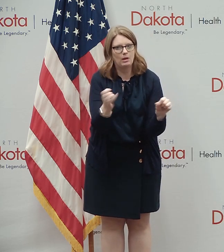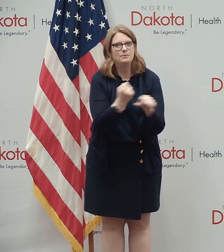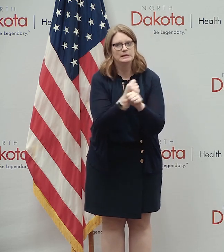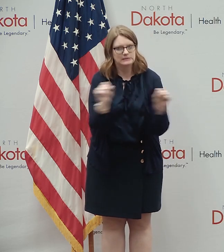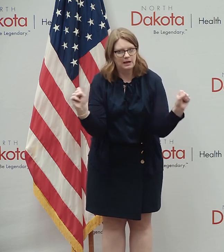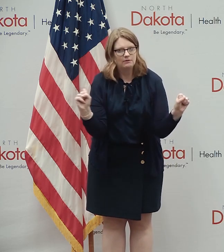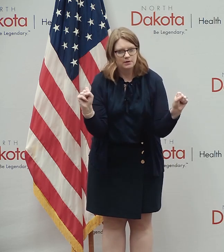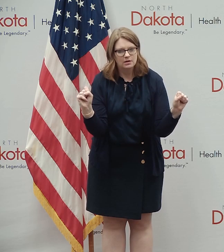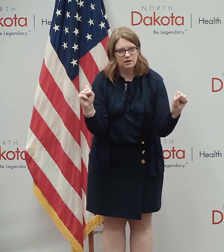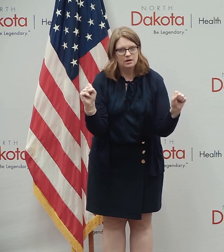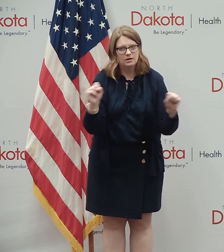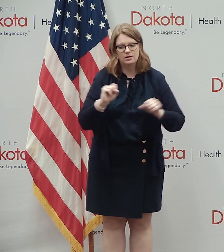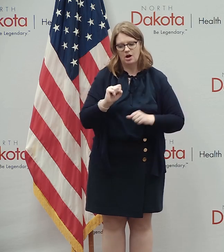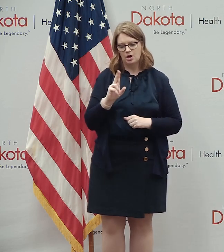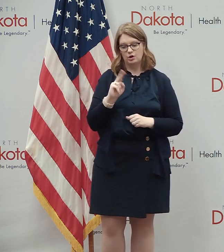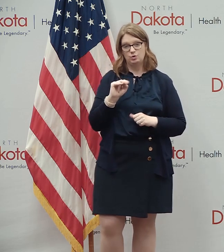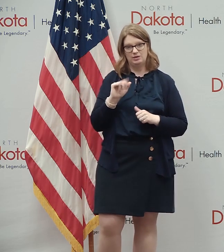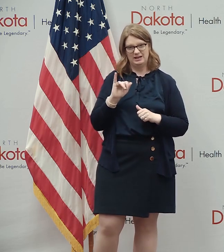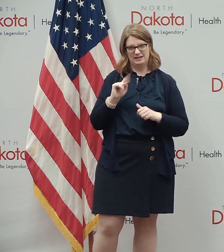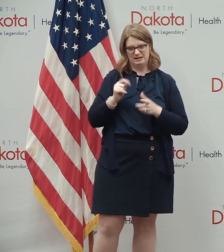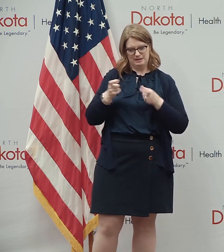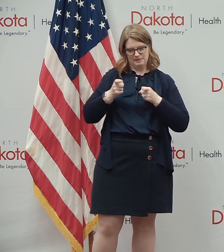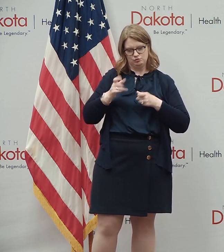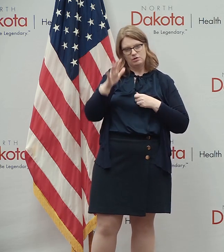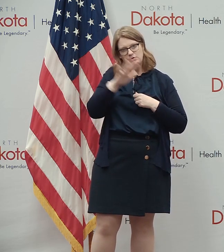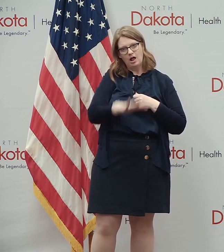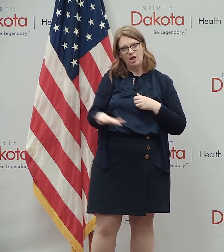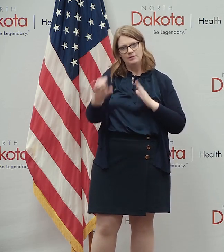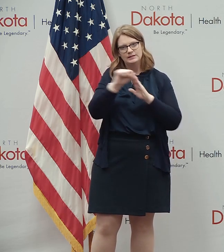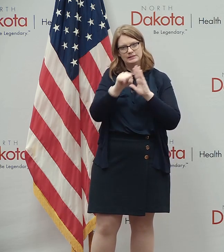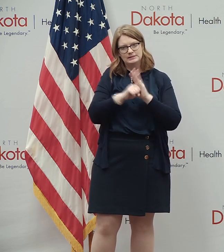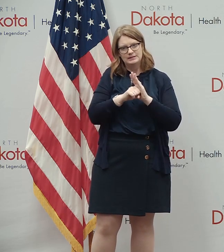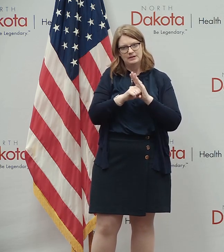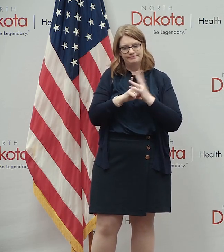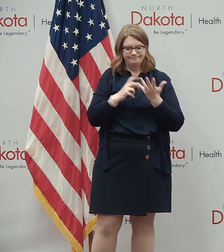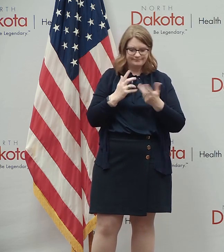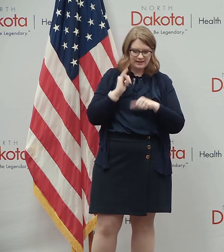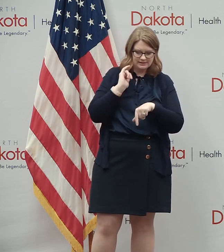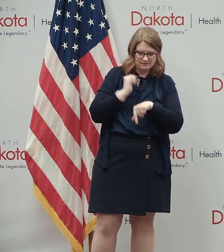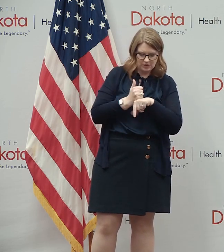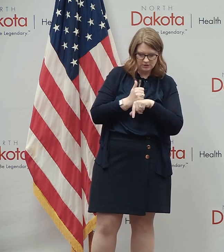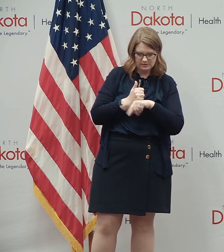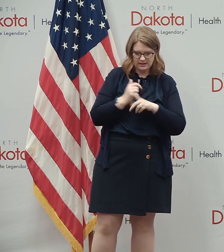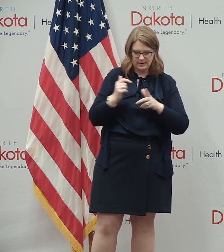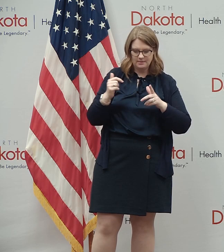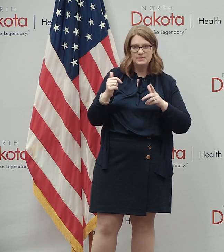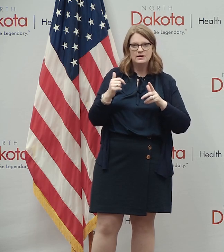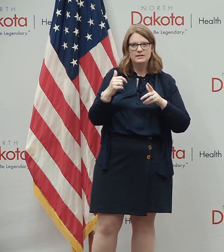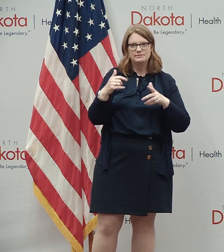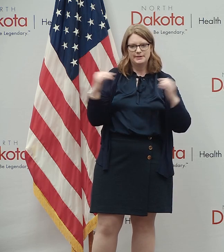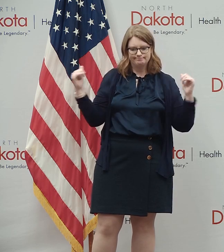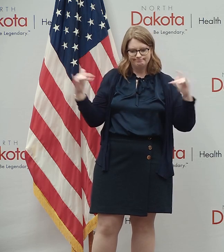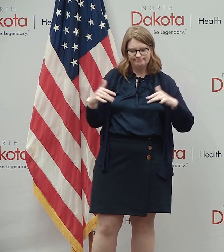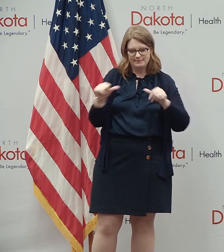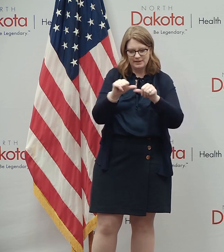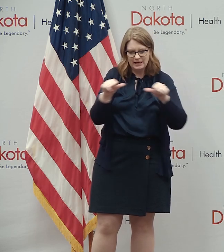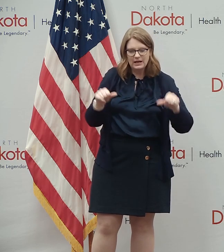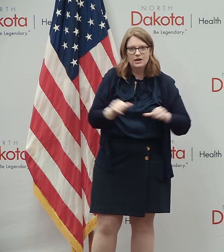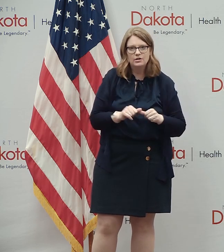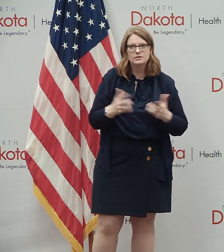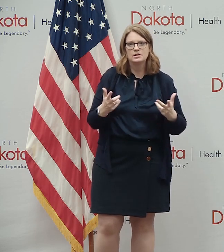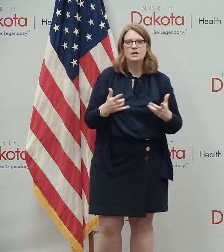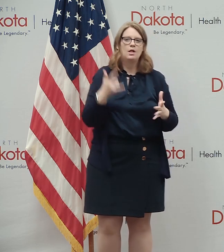Our unit administrators throughout the state have mapped out jury assembly areas. We've marked off our courtrooms that